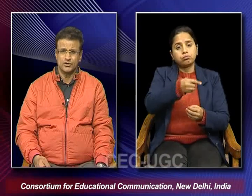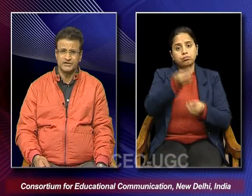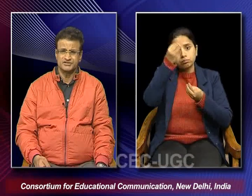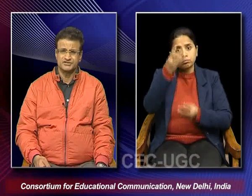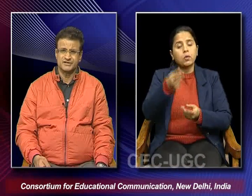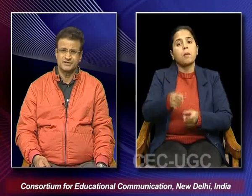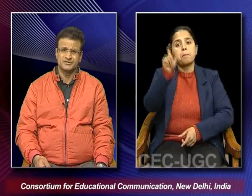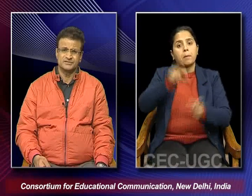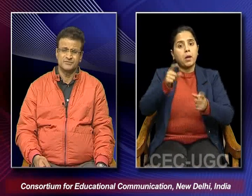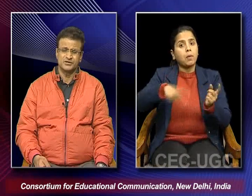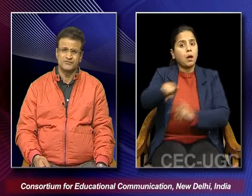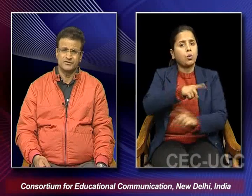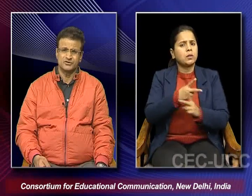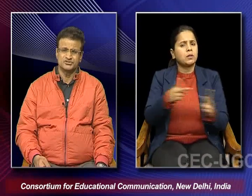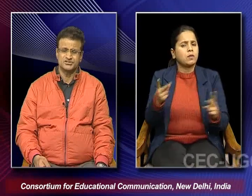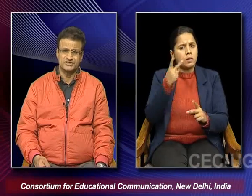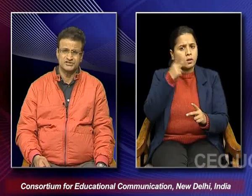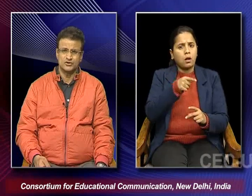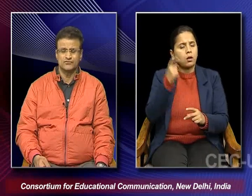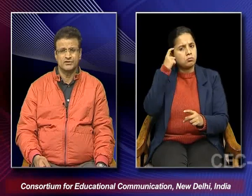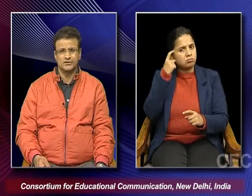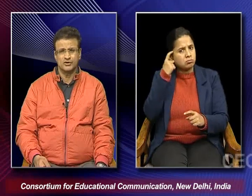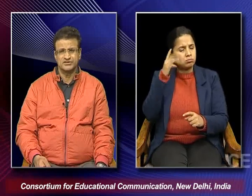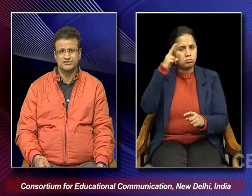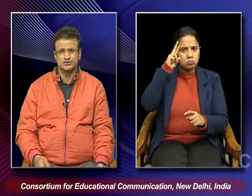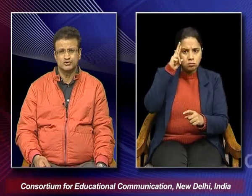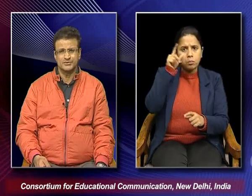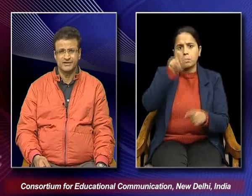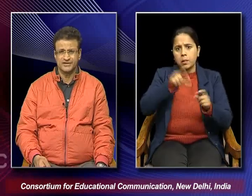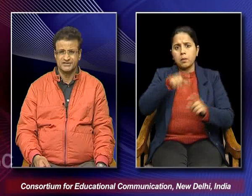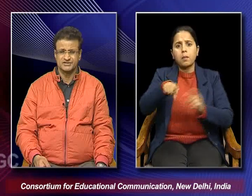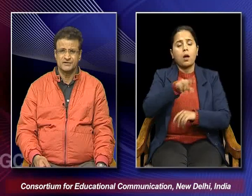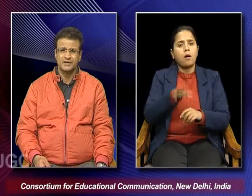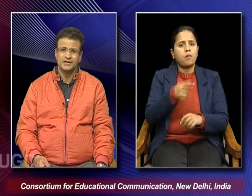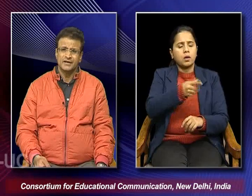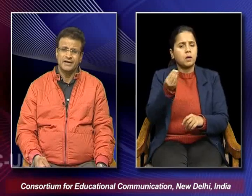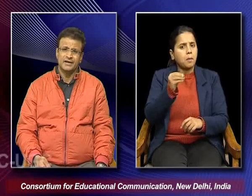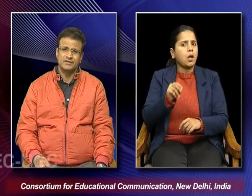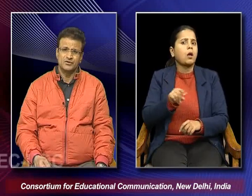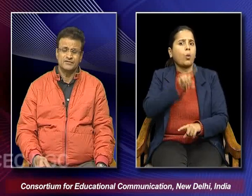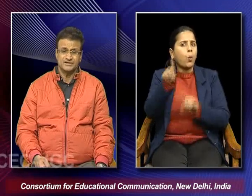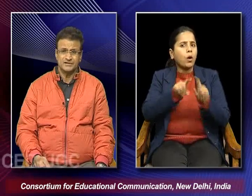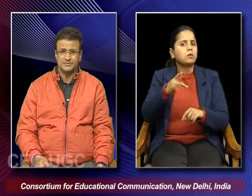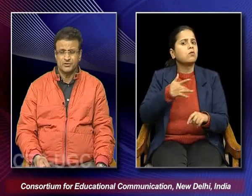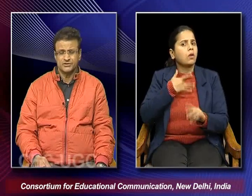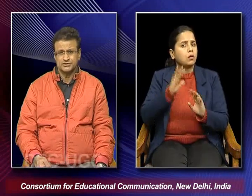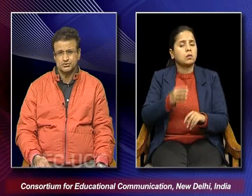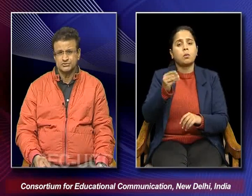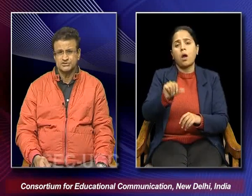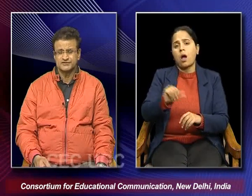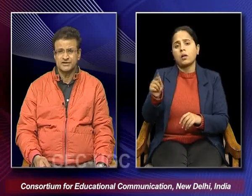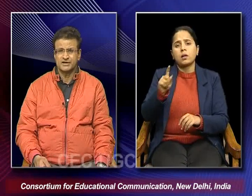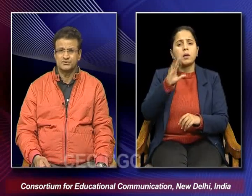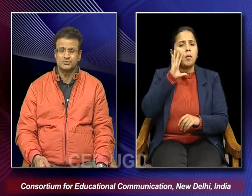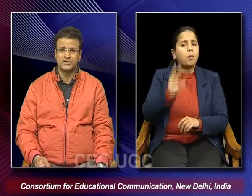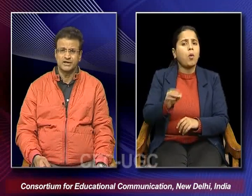the audience, then some kind of a consciousness of the audience is also being raised. And one of the other important issues is